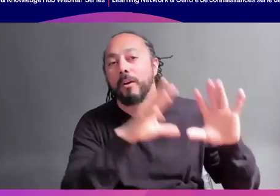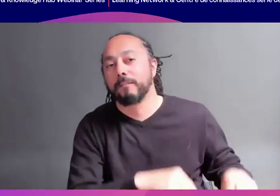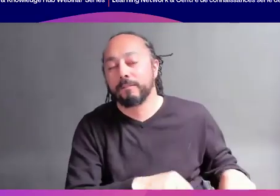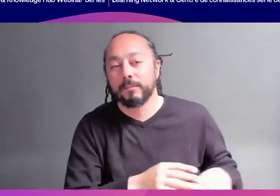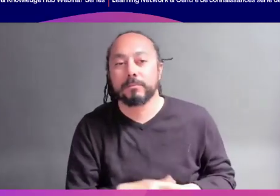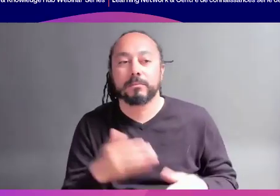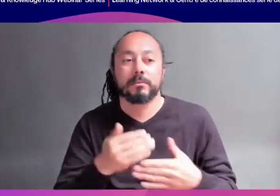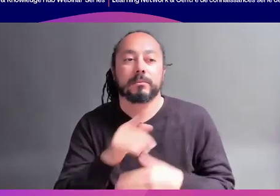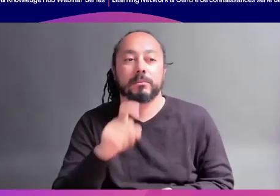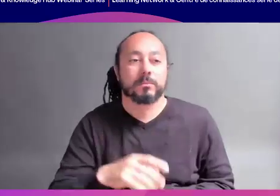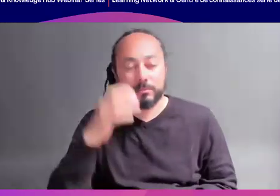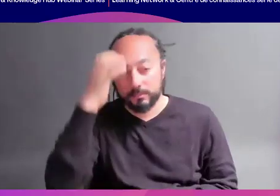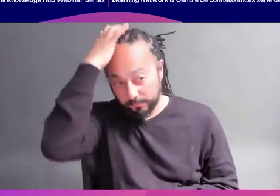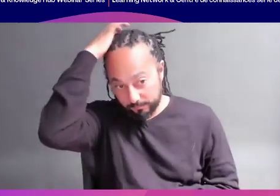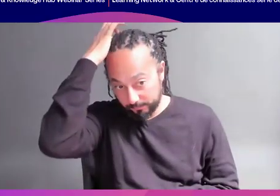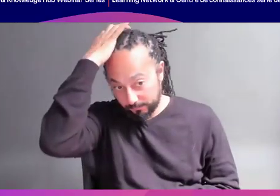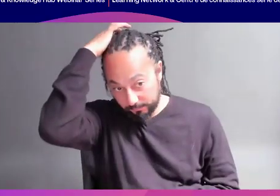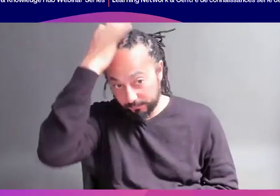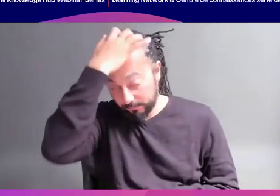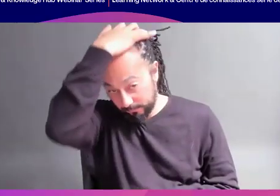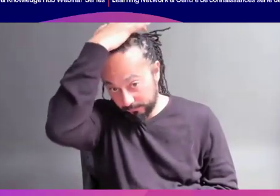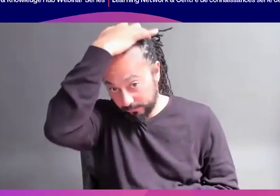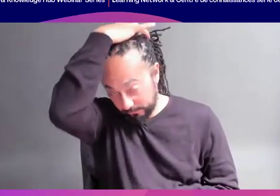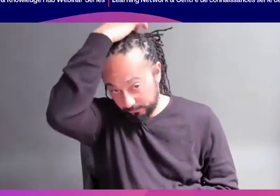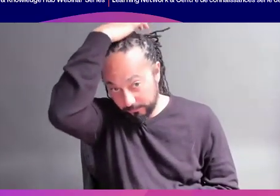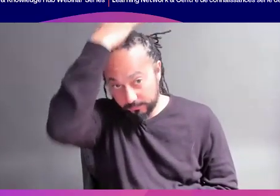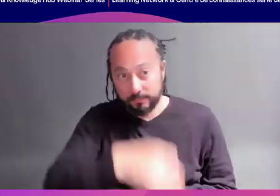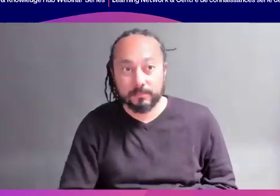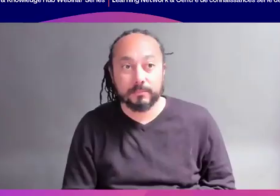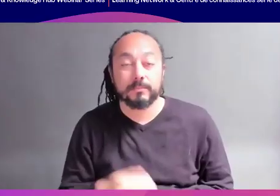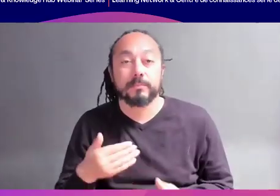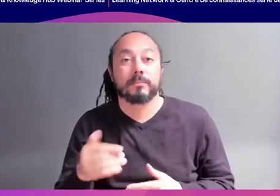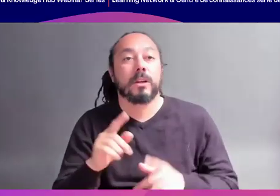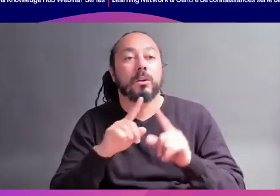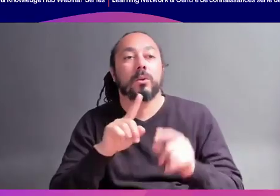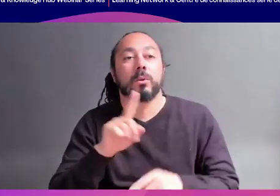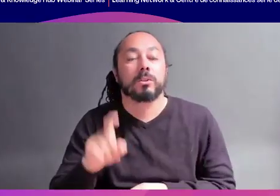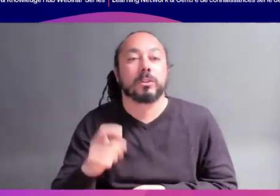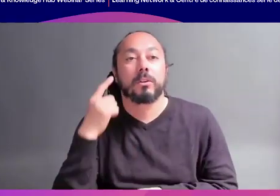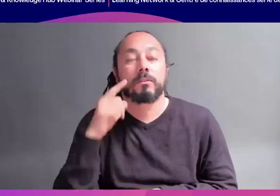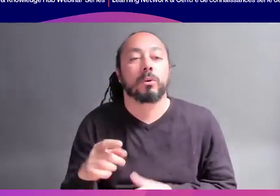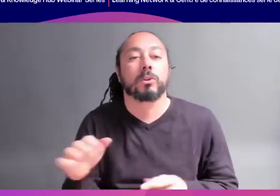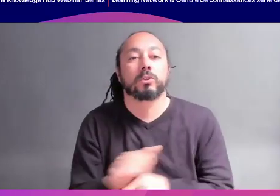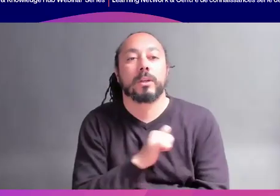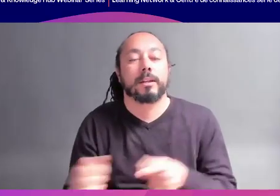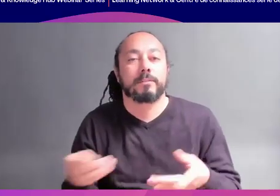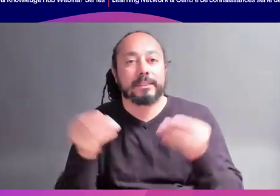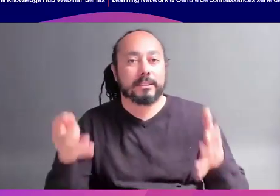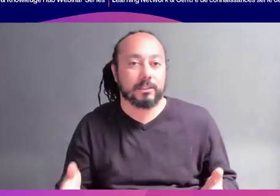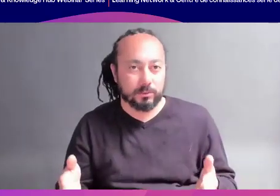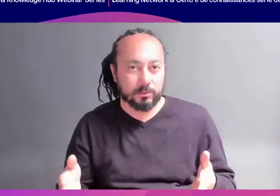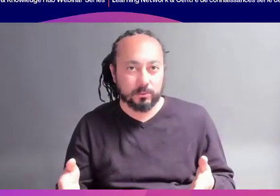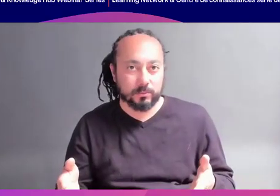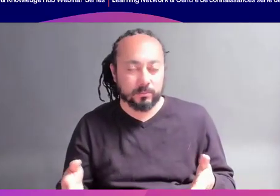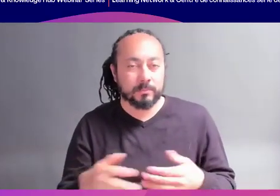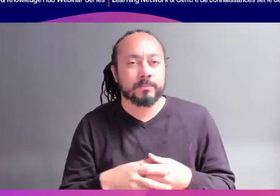next question that we worked around was really about best practices for training facilitators. And, I think we've